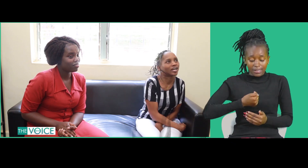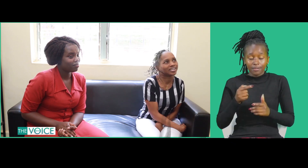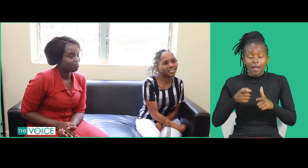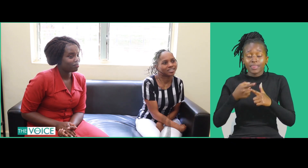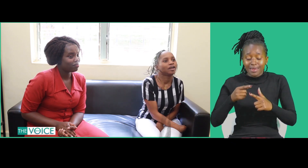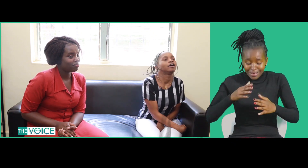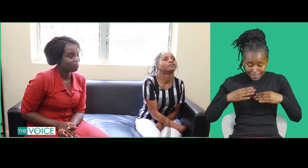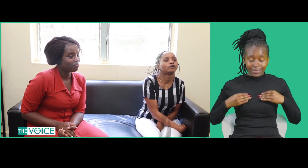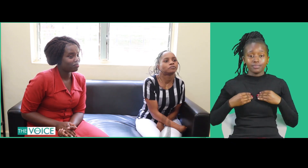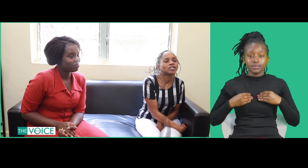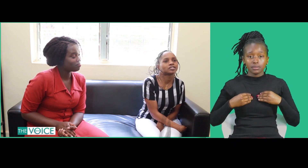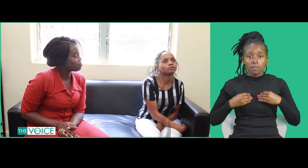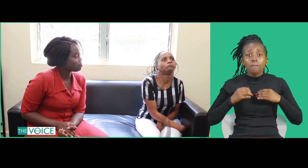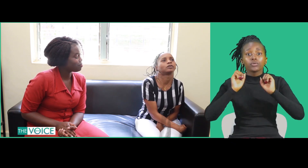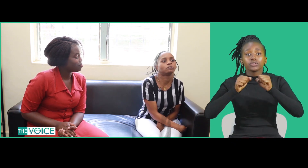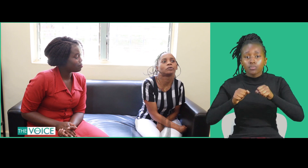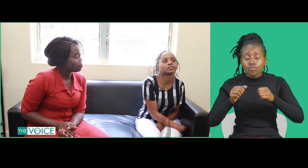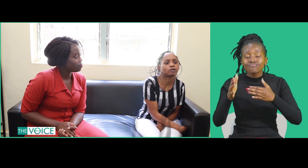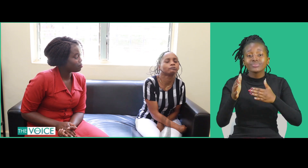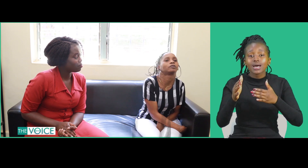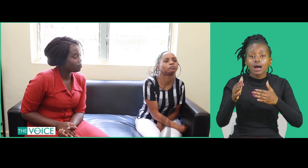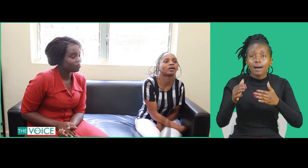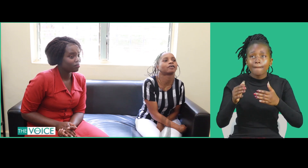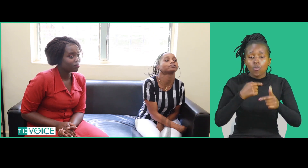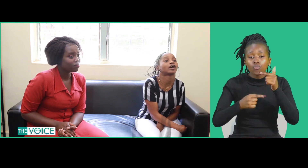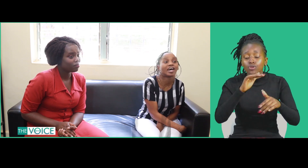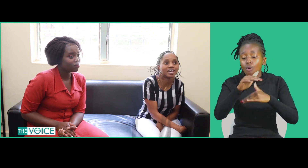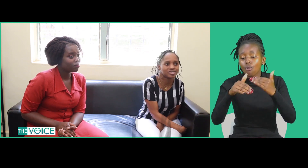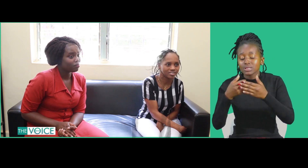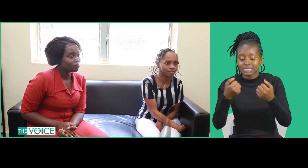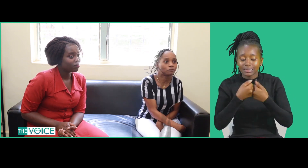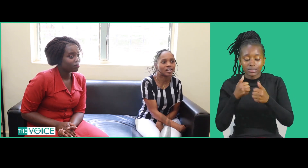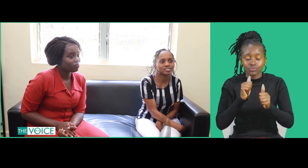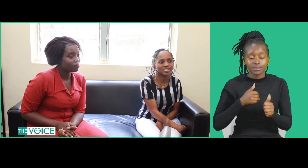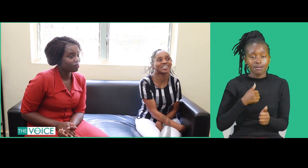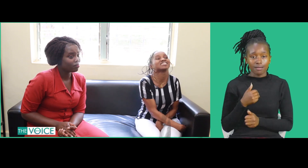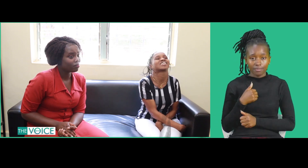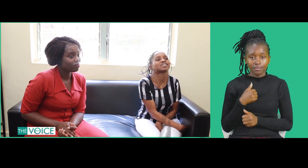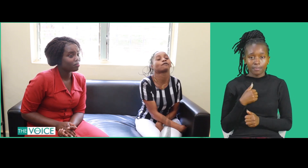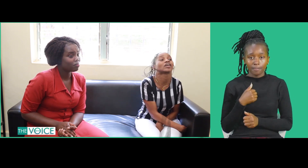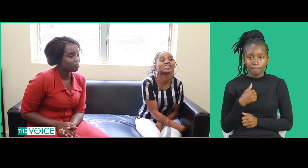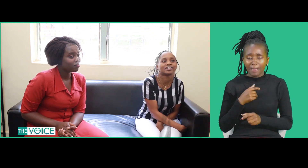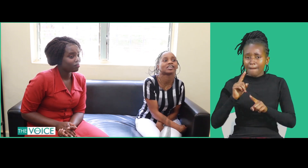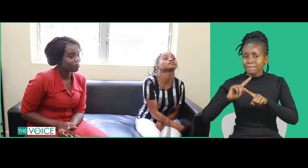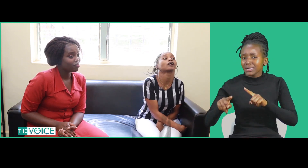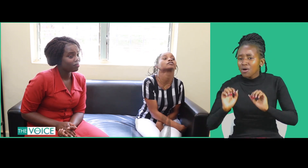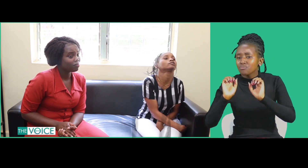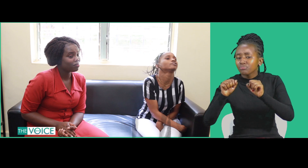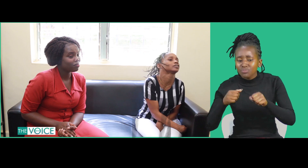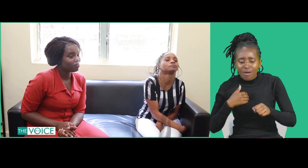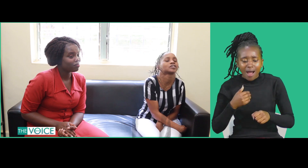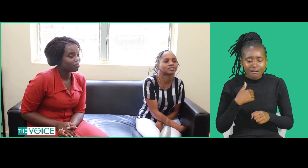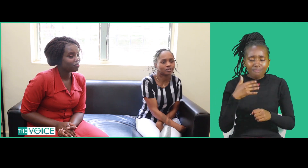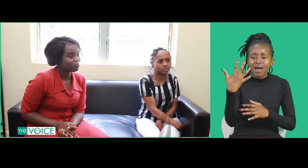And this, again, for me, yes, you might not maybe have your hands but there is that one thing that you can